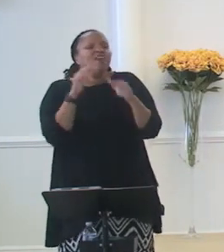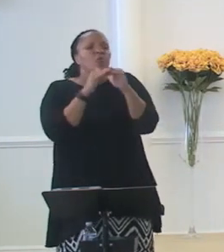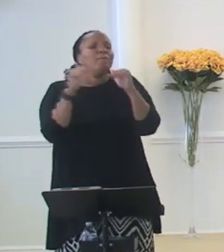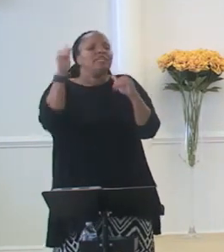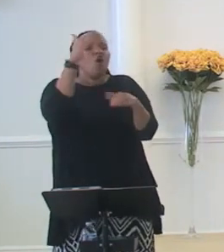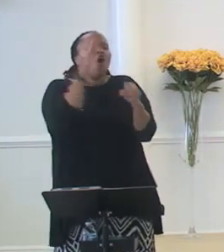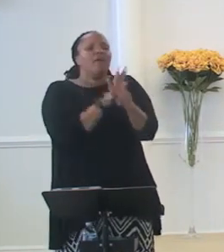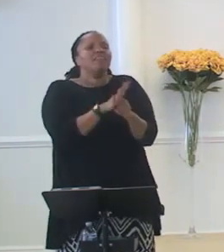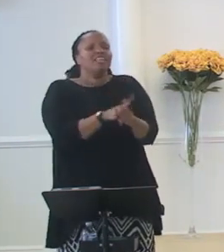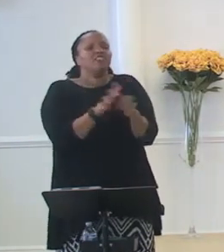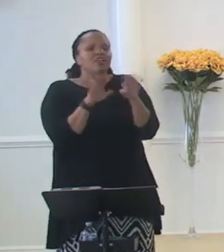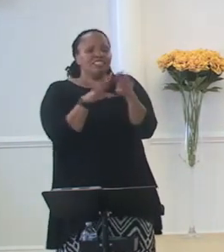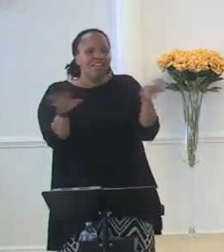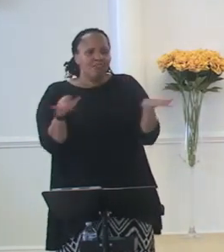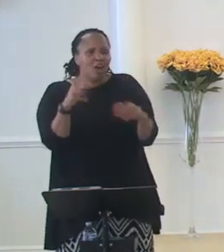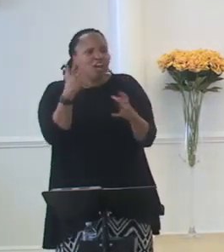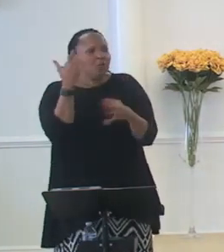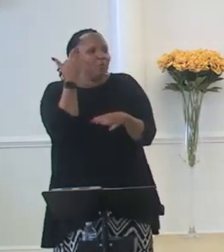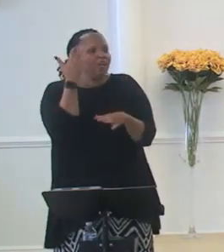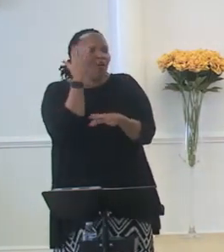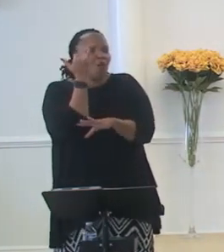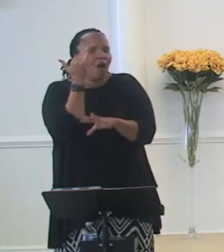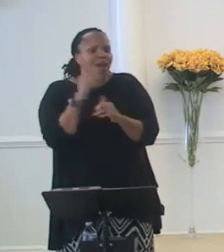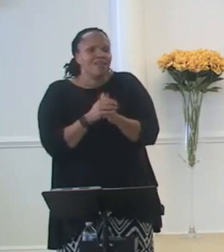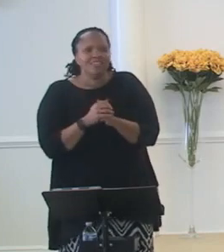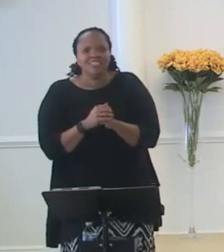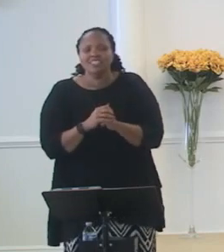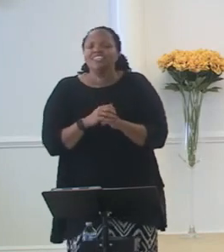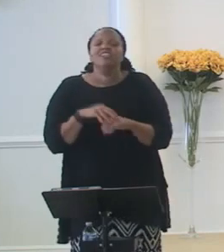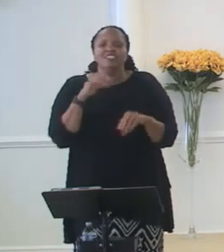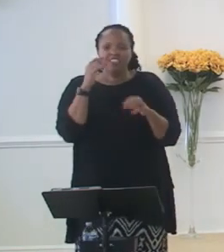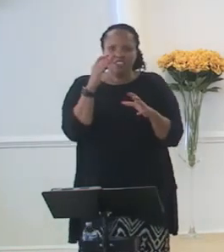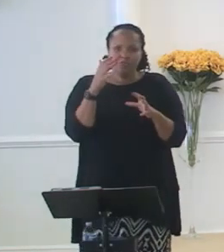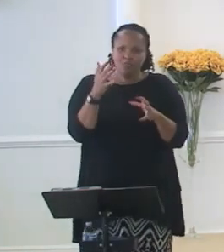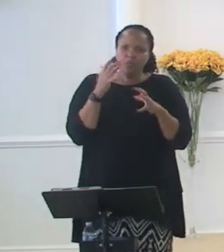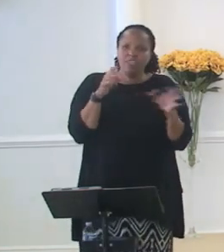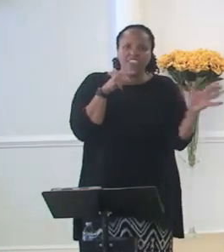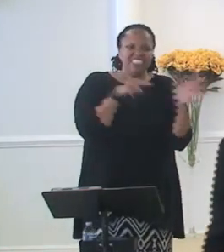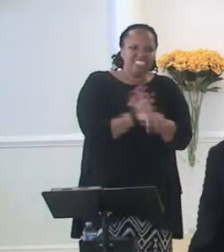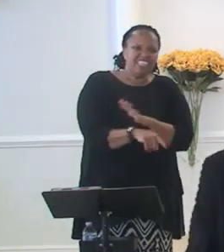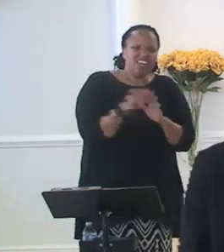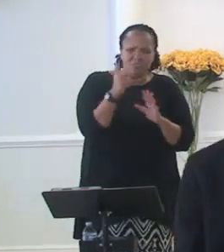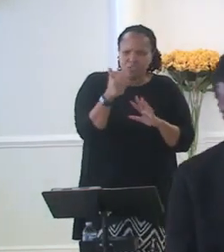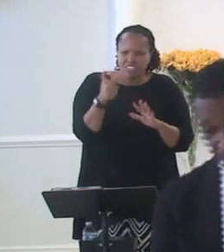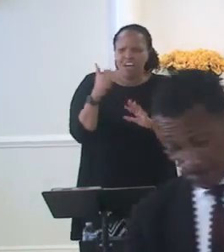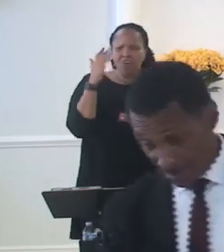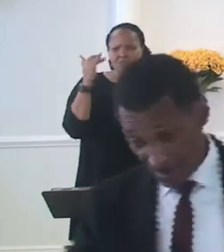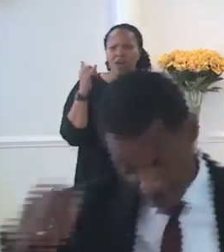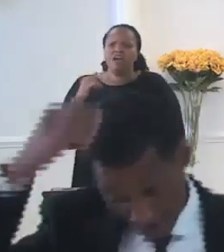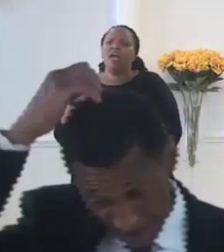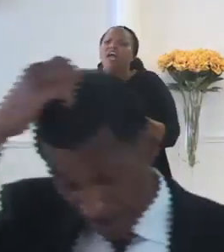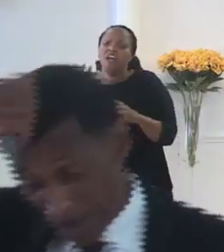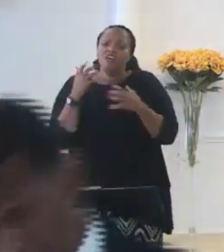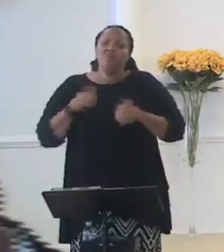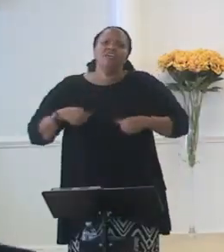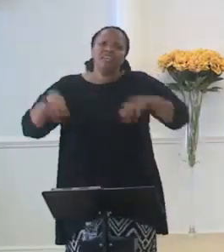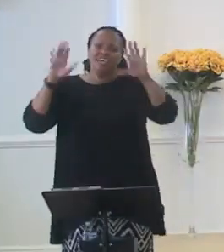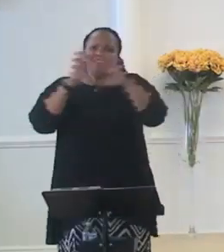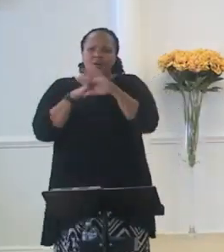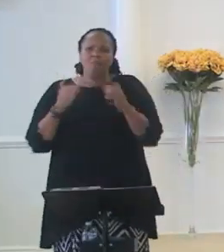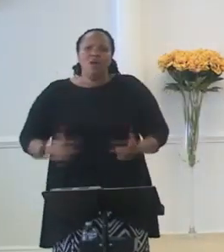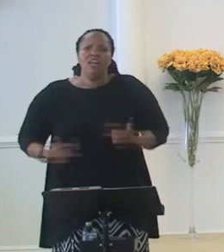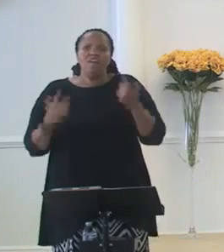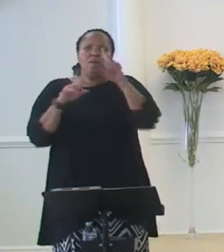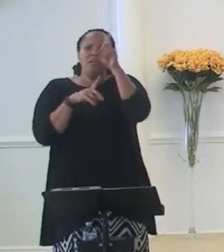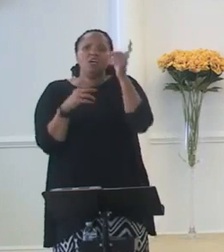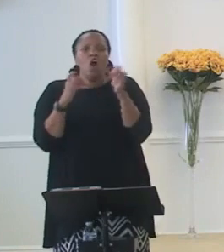level. And you want to know why. You want to commit suicide. And why you want to give up on life. Because